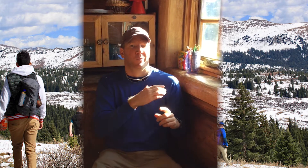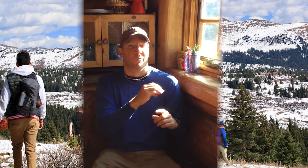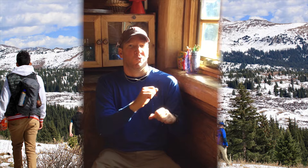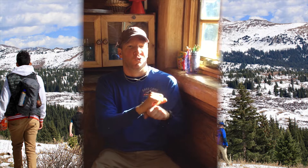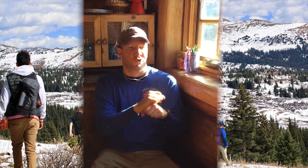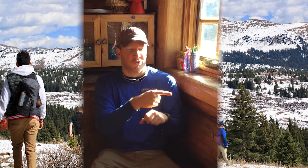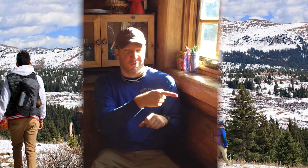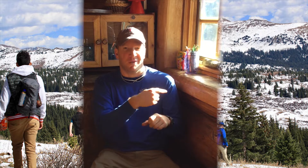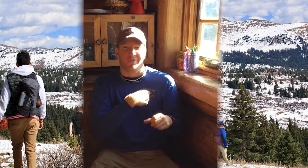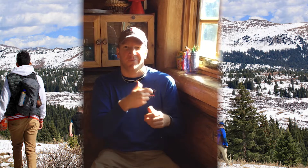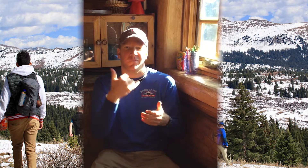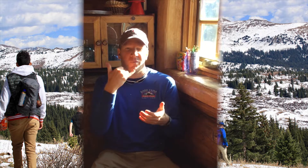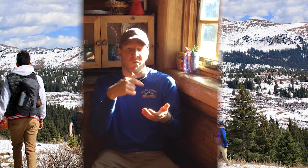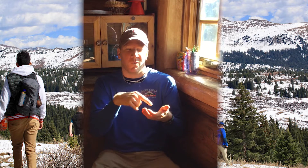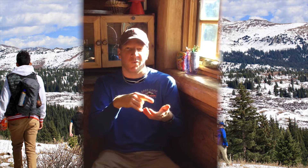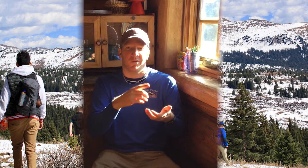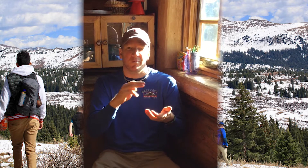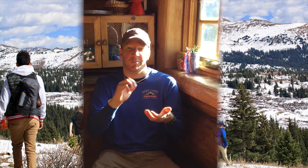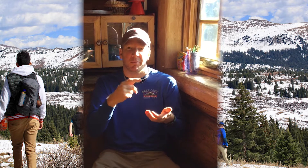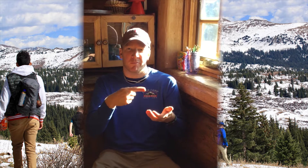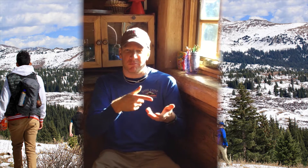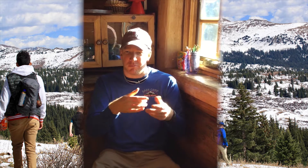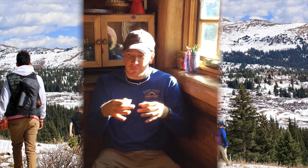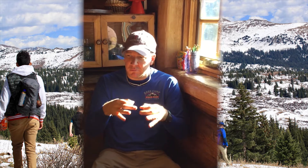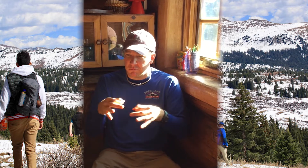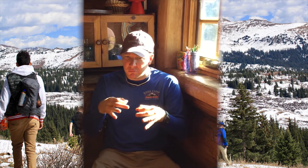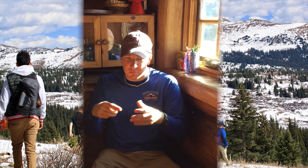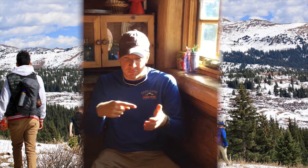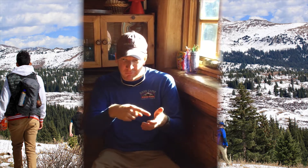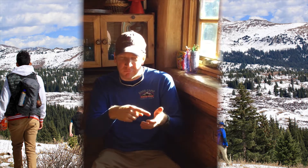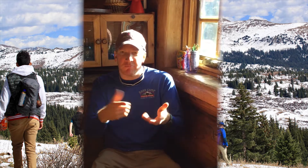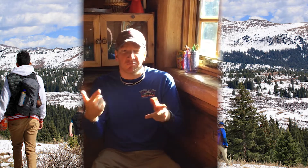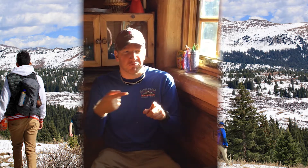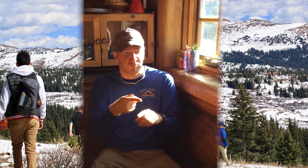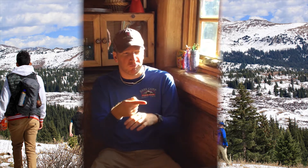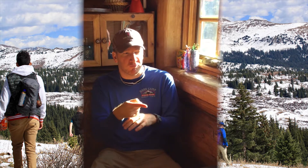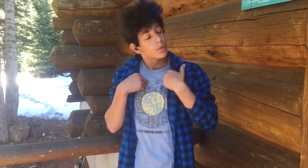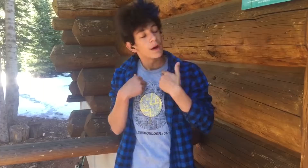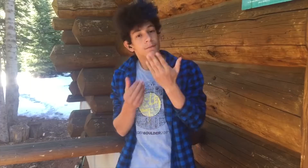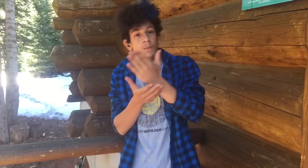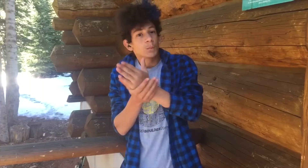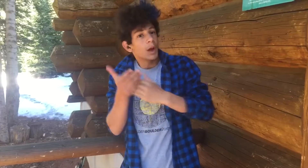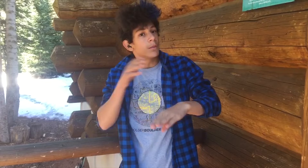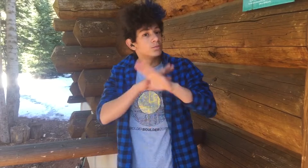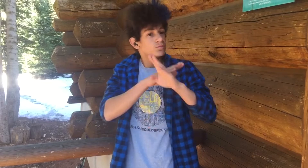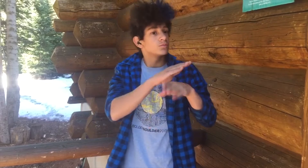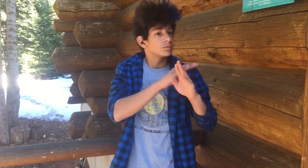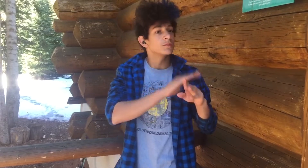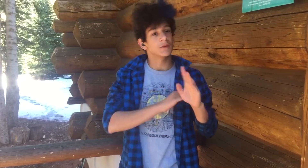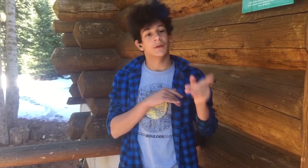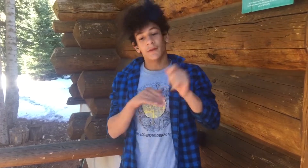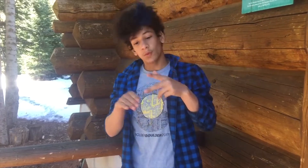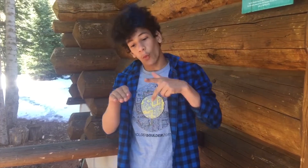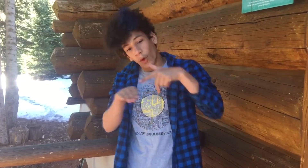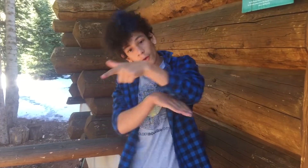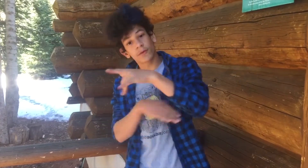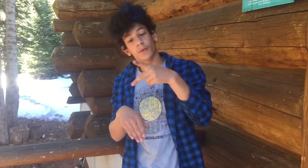Luckily, Max, my coworker, had a cell phone with him, and we used a map on there to get back. Yeah, we had some barriers along the way. We had to cross